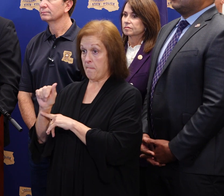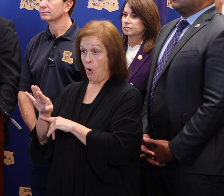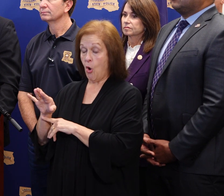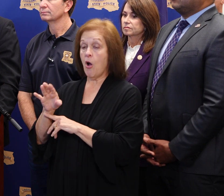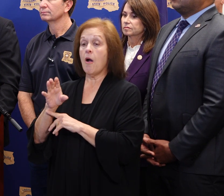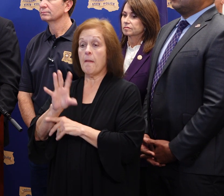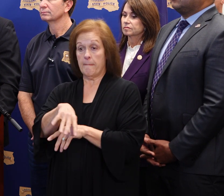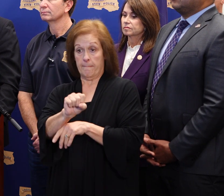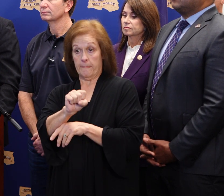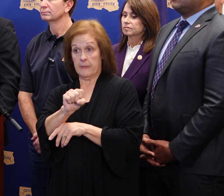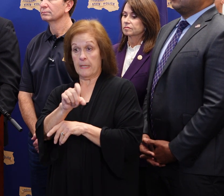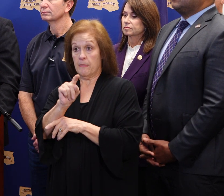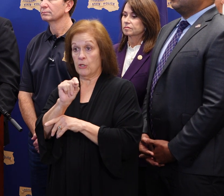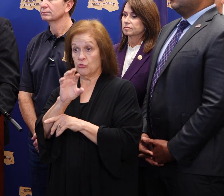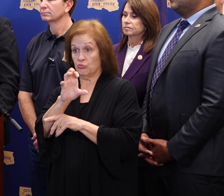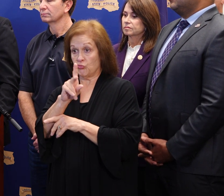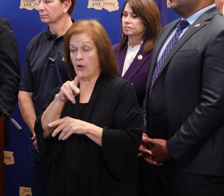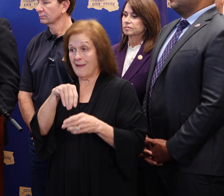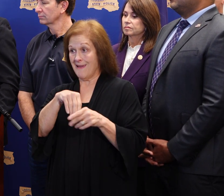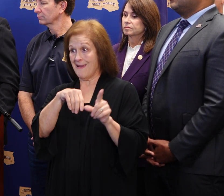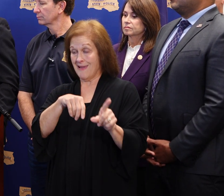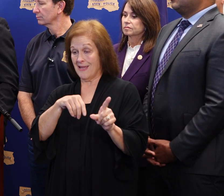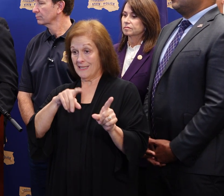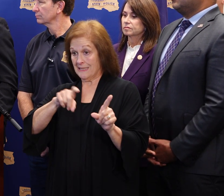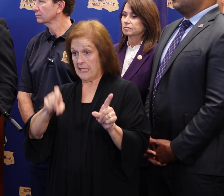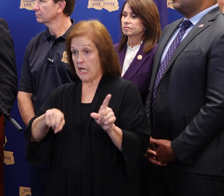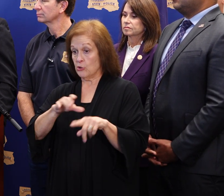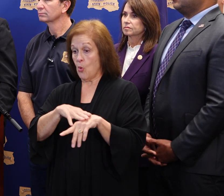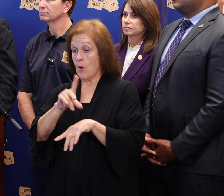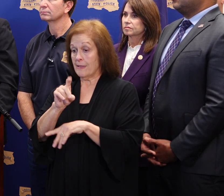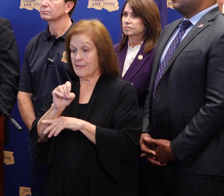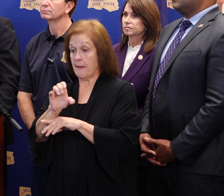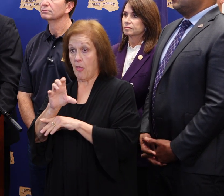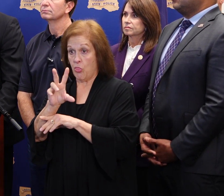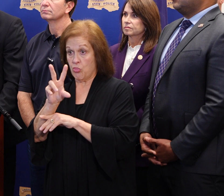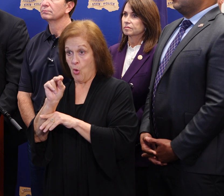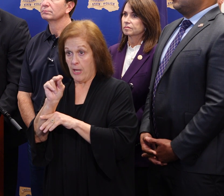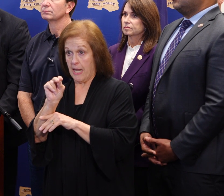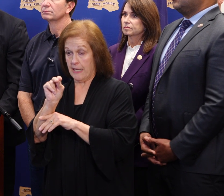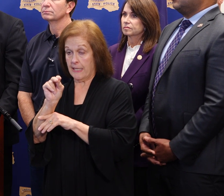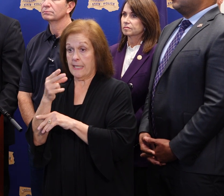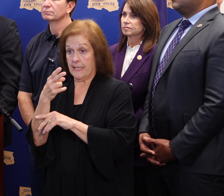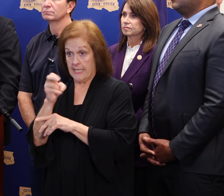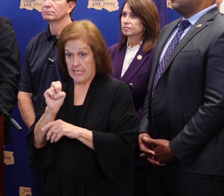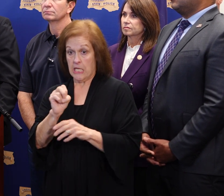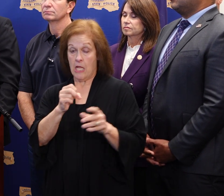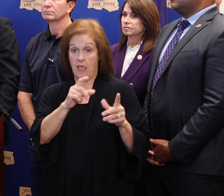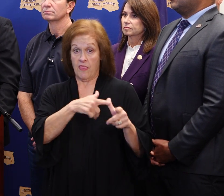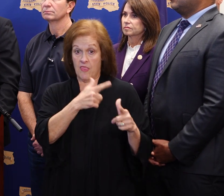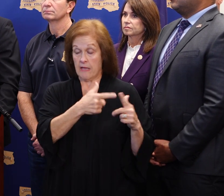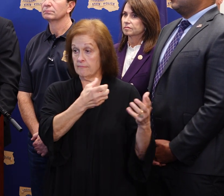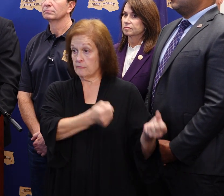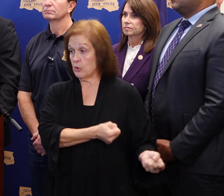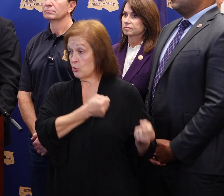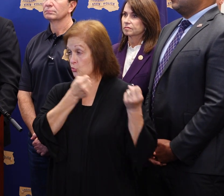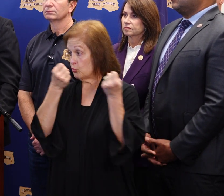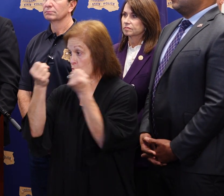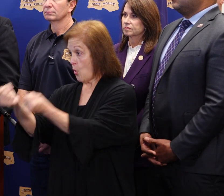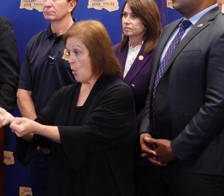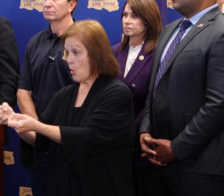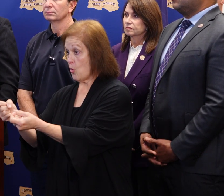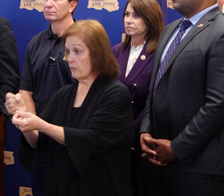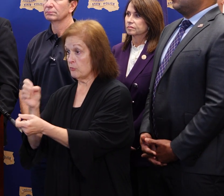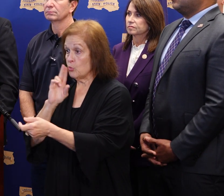rented F-150 in Houston, Texas on December 30th. He then drove from Houston to